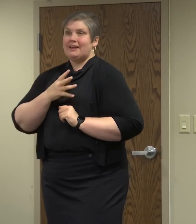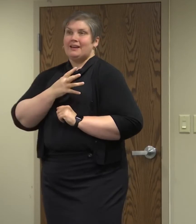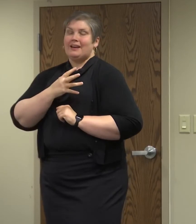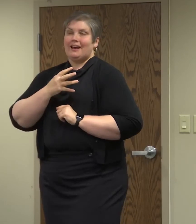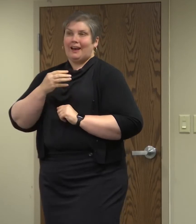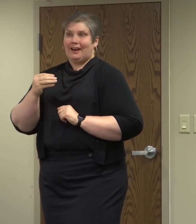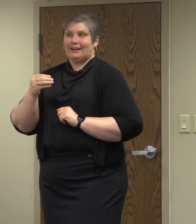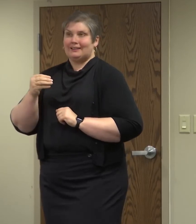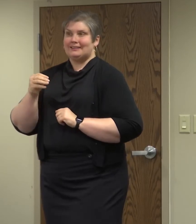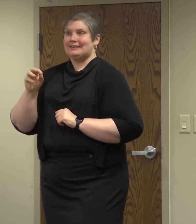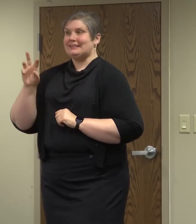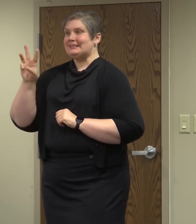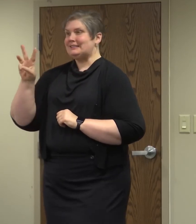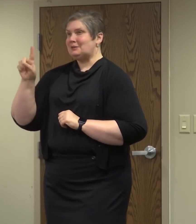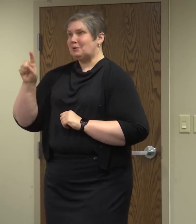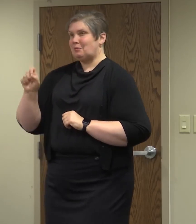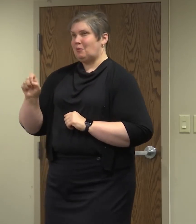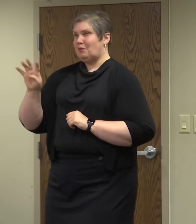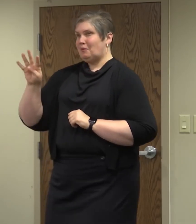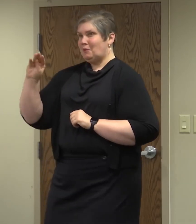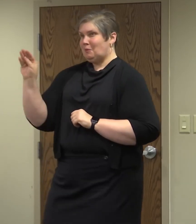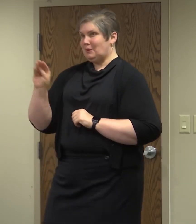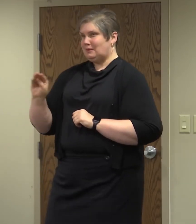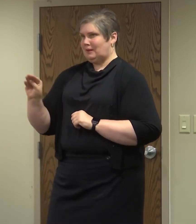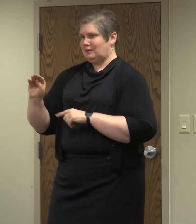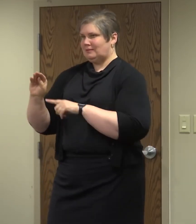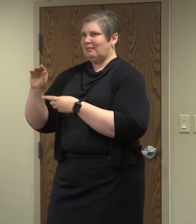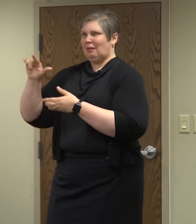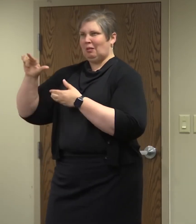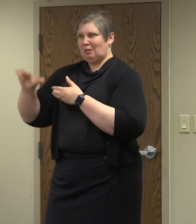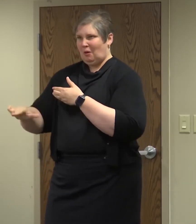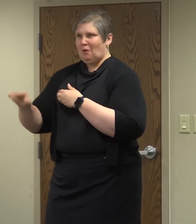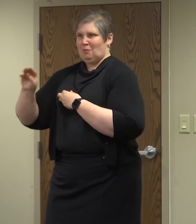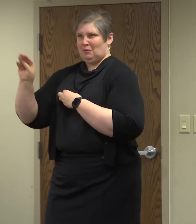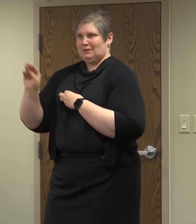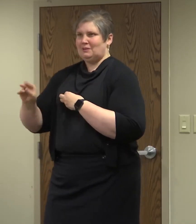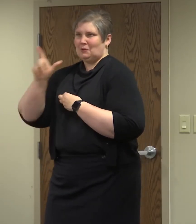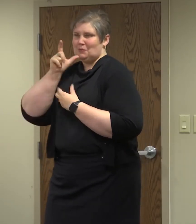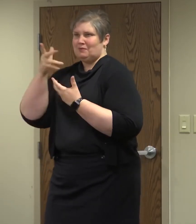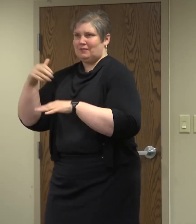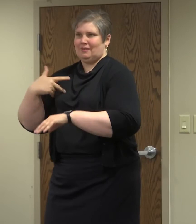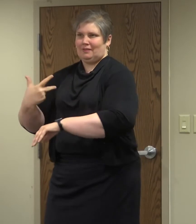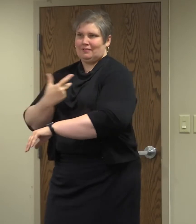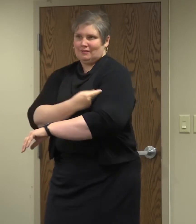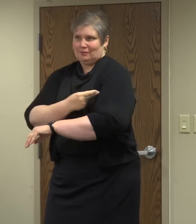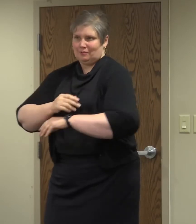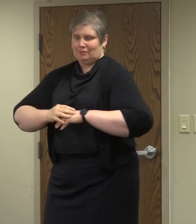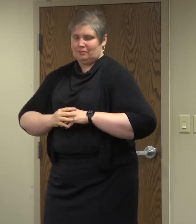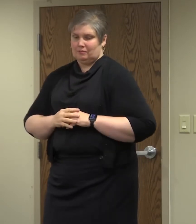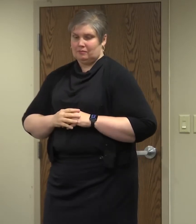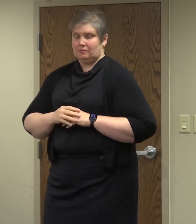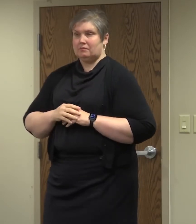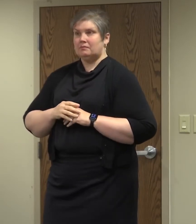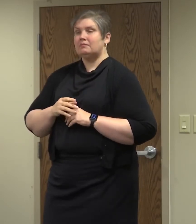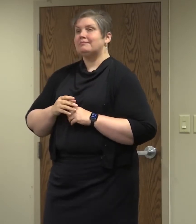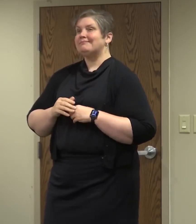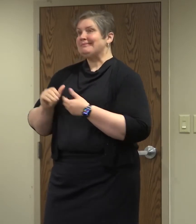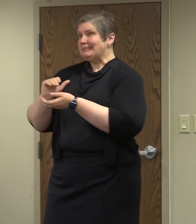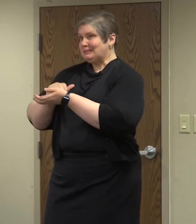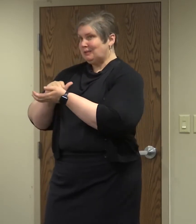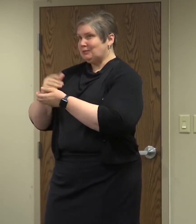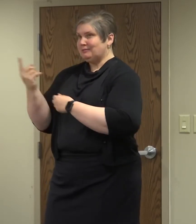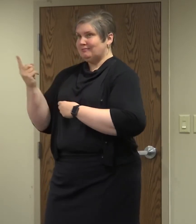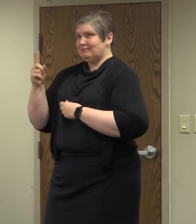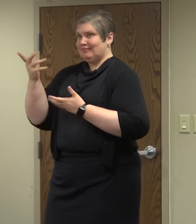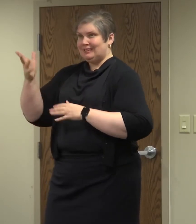of 61.4%. You've heard from our physician. With the increase in hospitalizations, our emergency